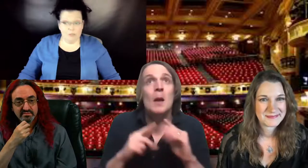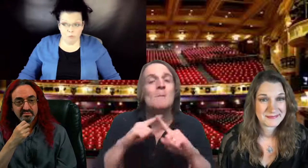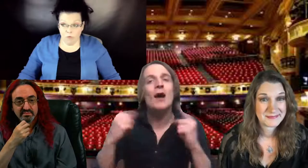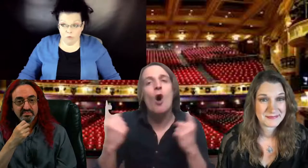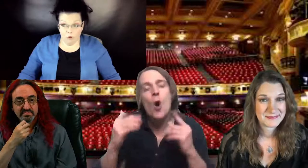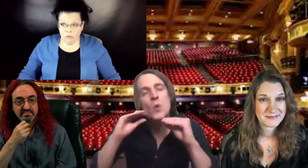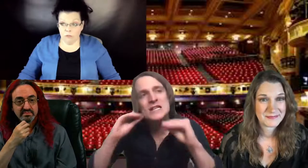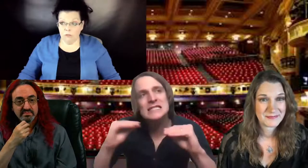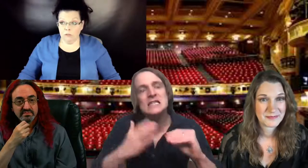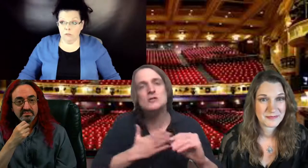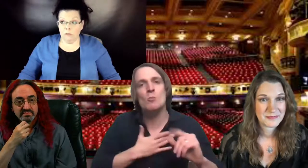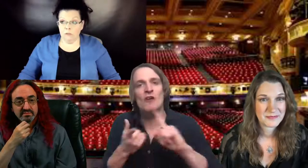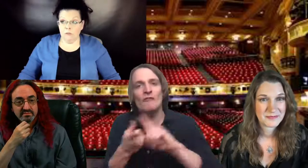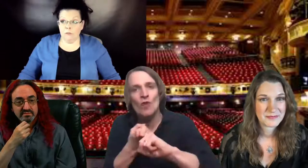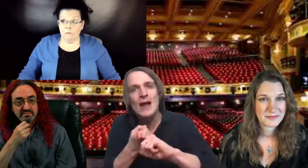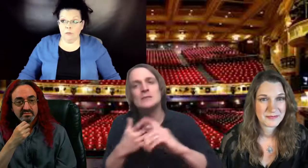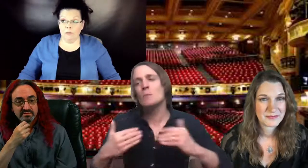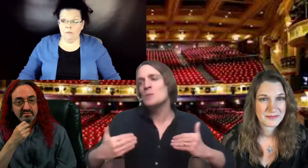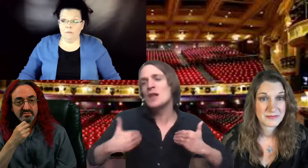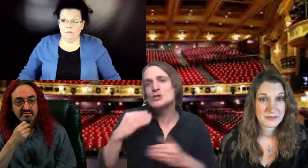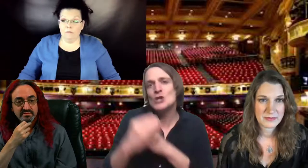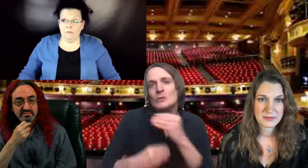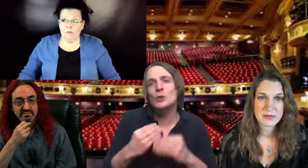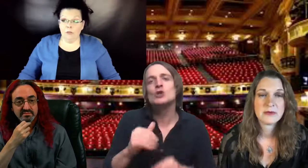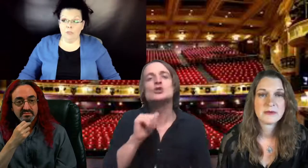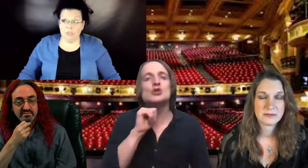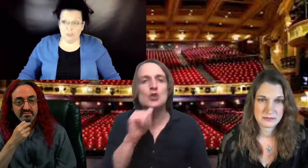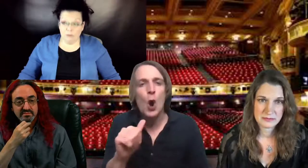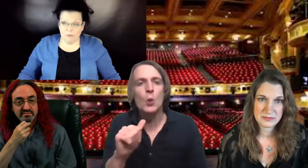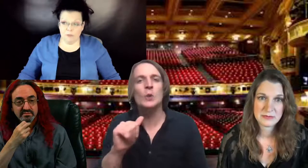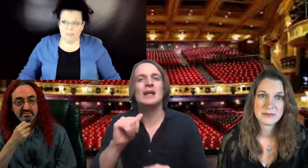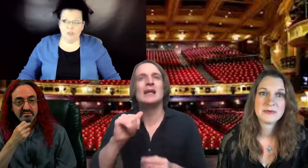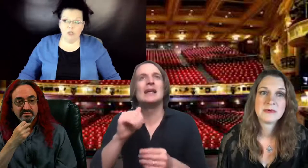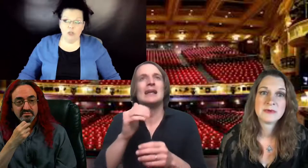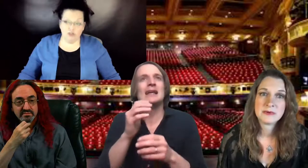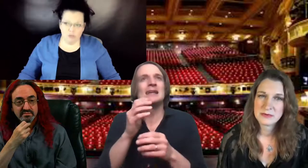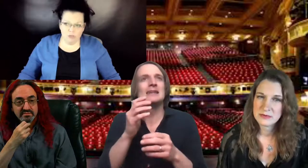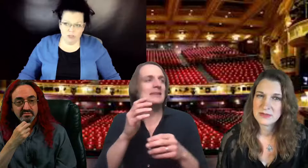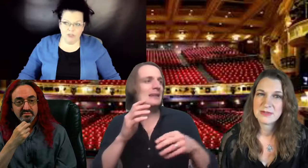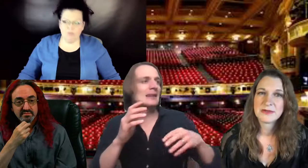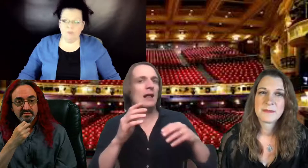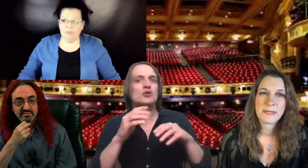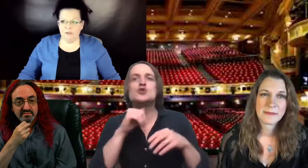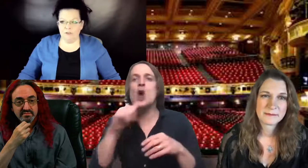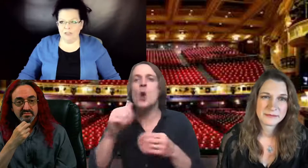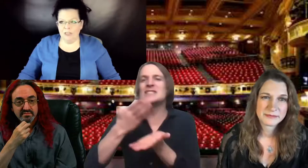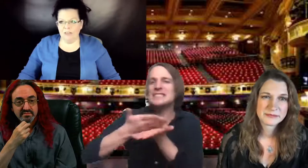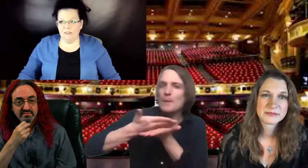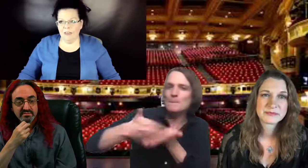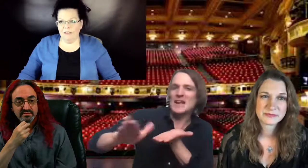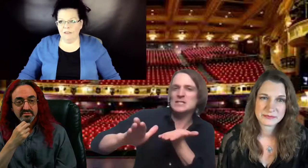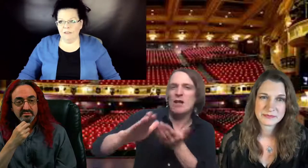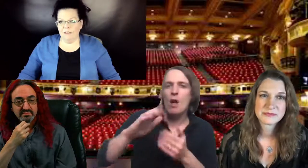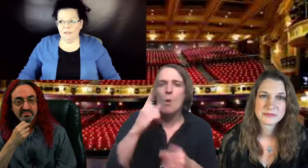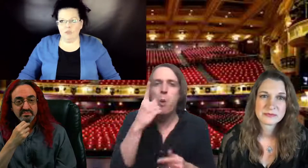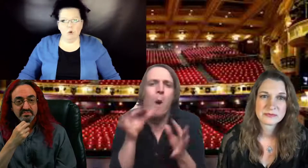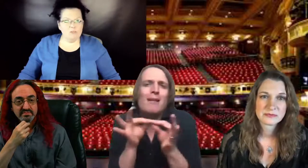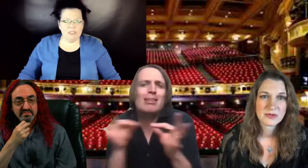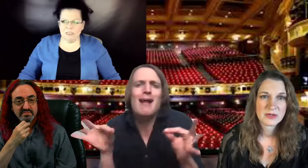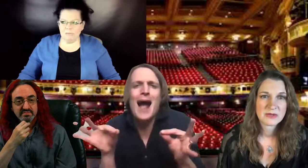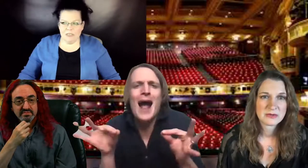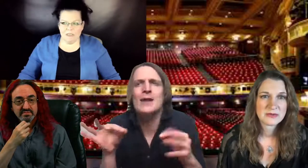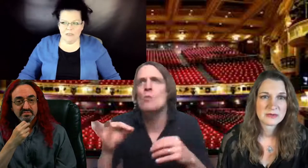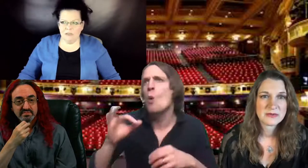It's a very small role, but I always teach my friends and the younger generation to please understand that